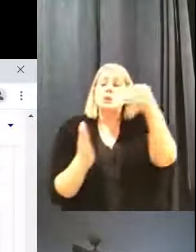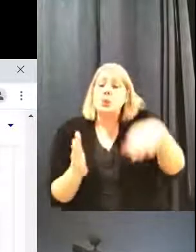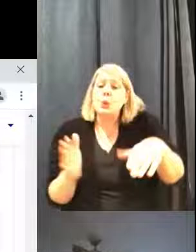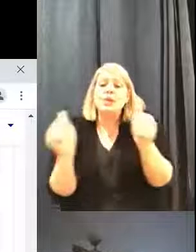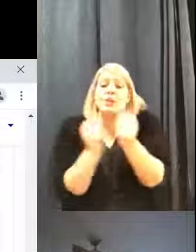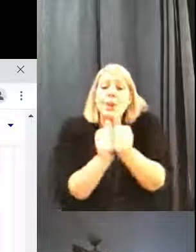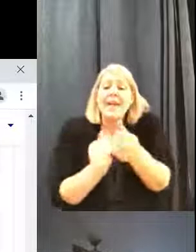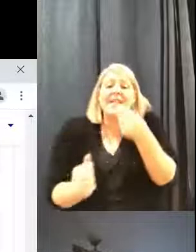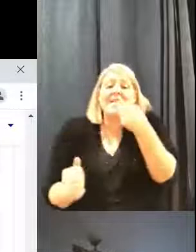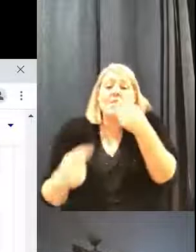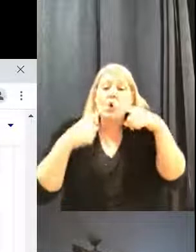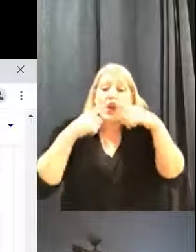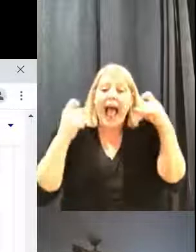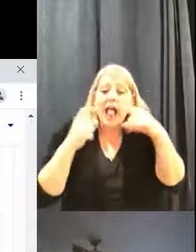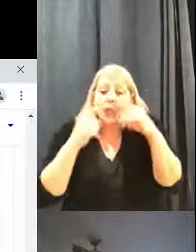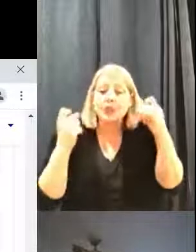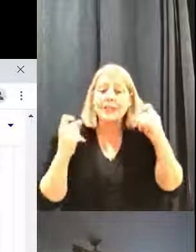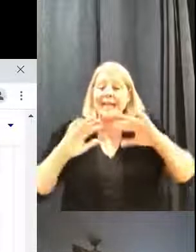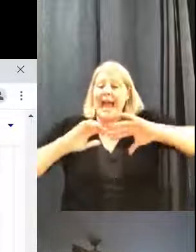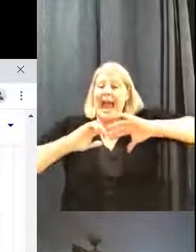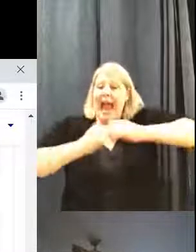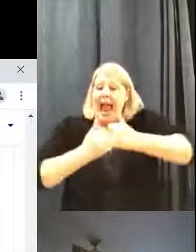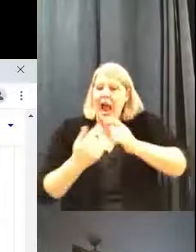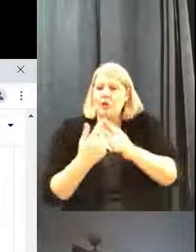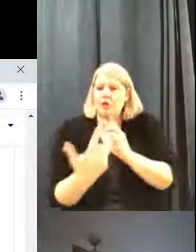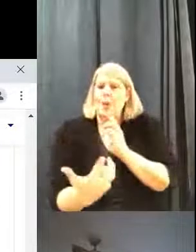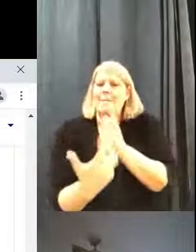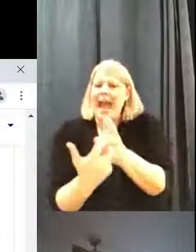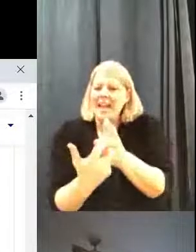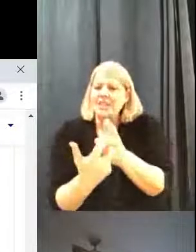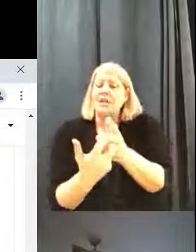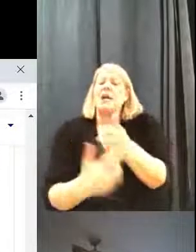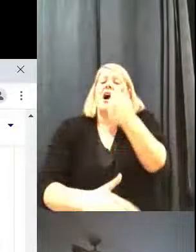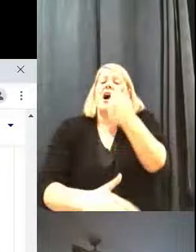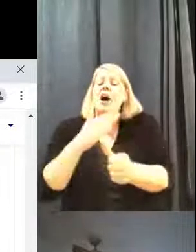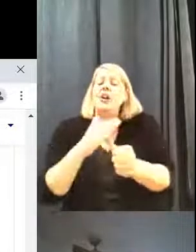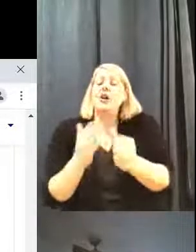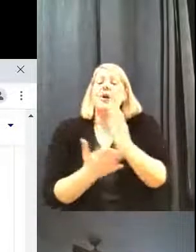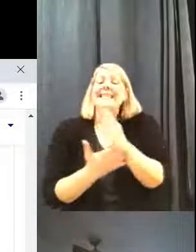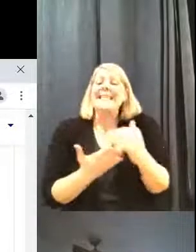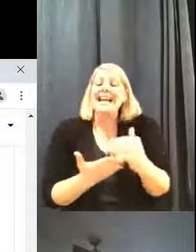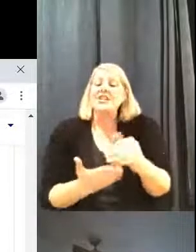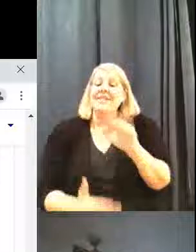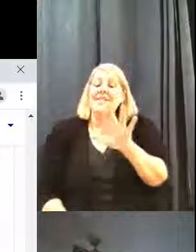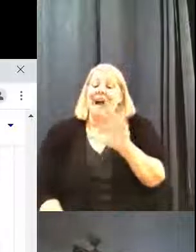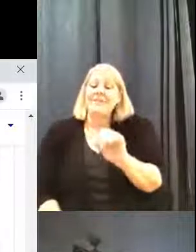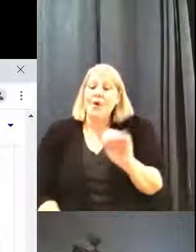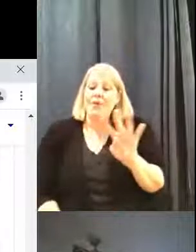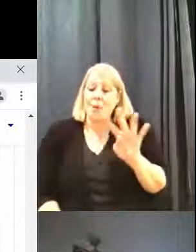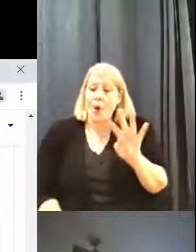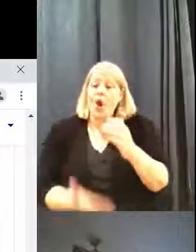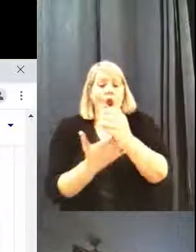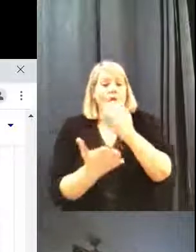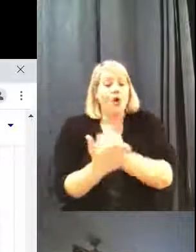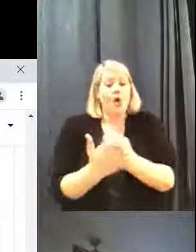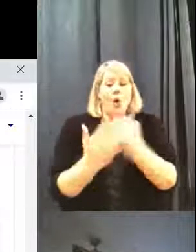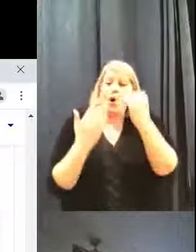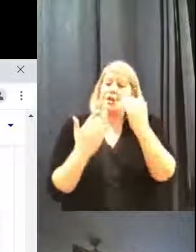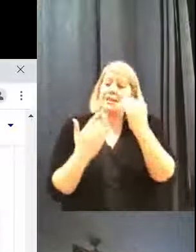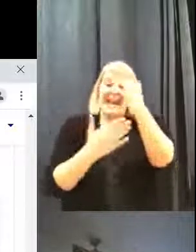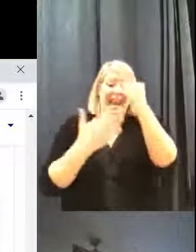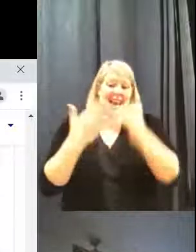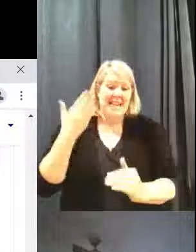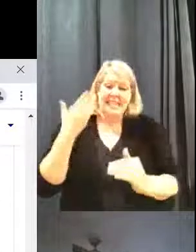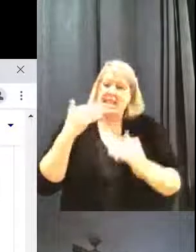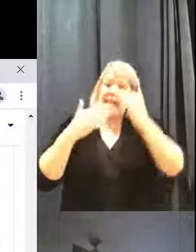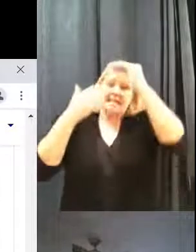being accommodated under Section 504. So the course list is very extensive, and you, like I said, have access to all